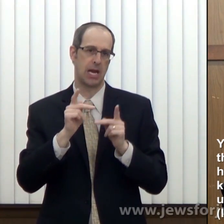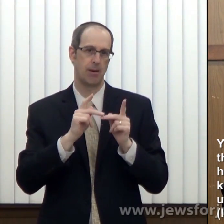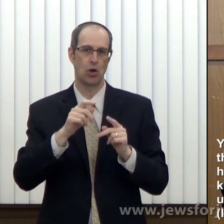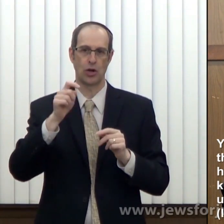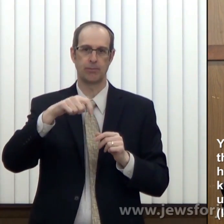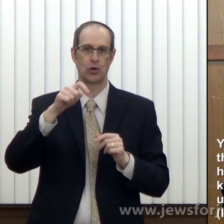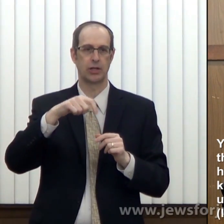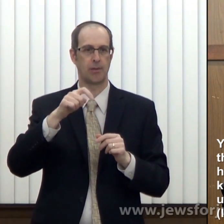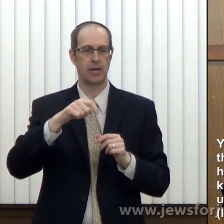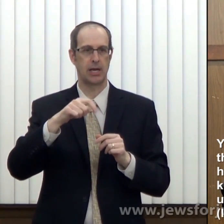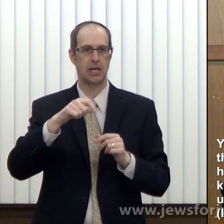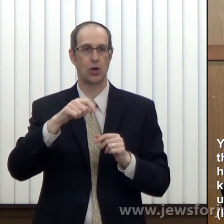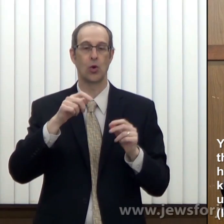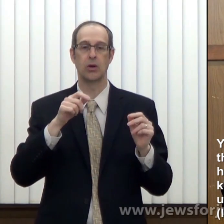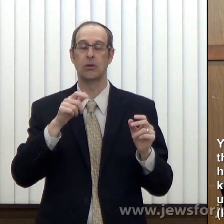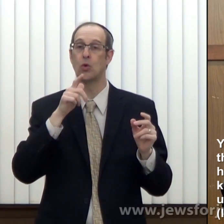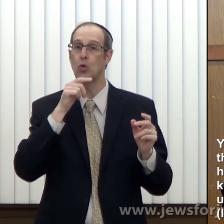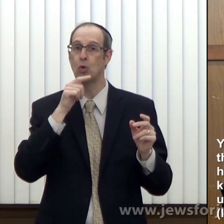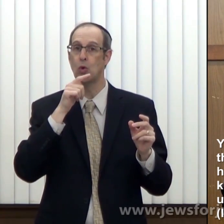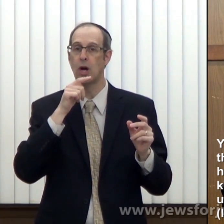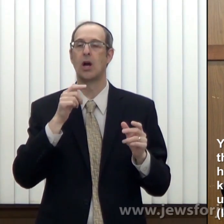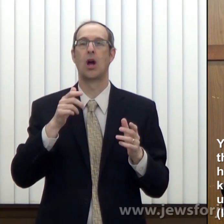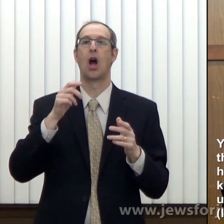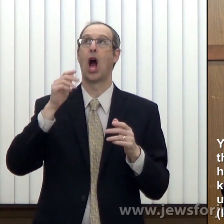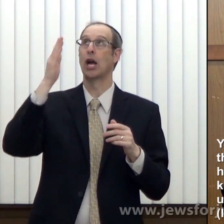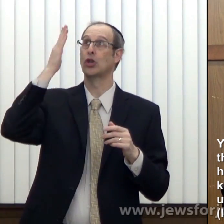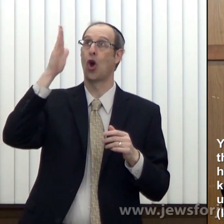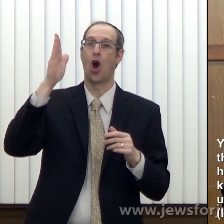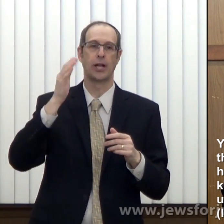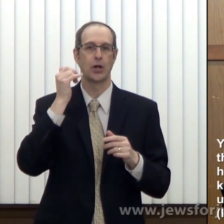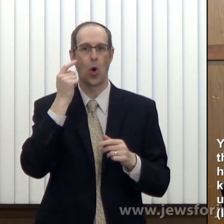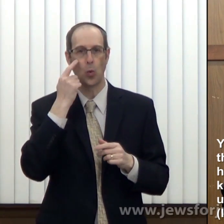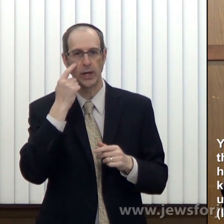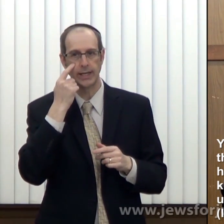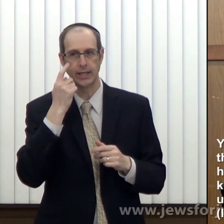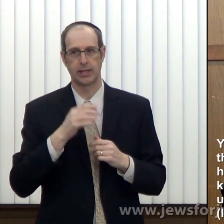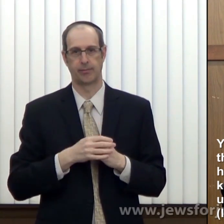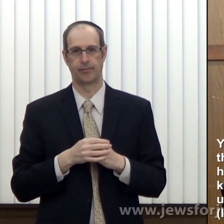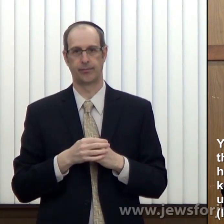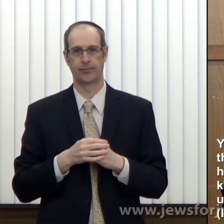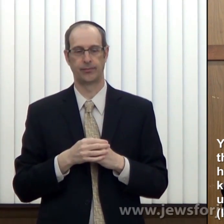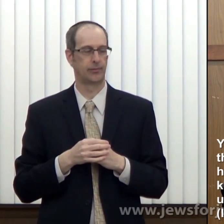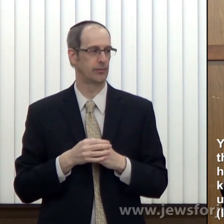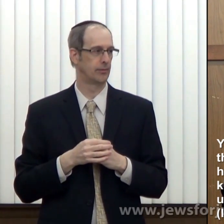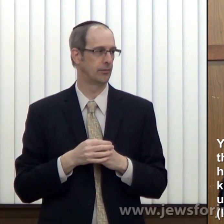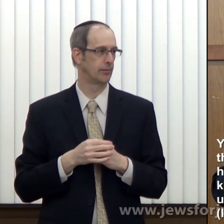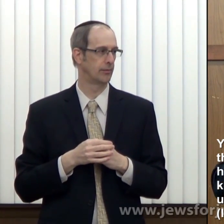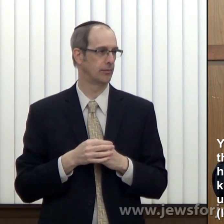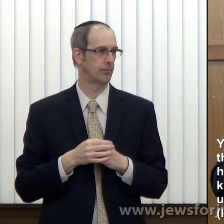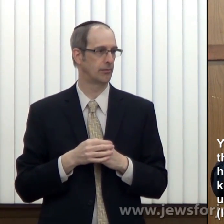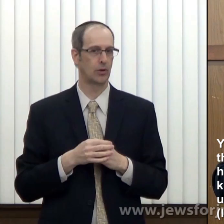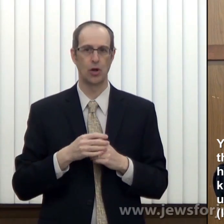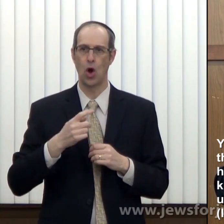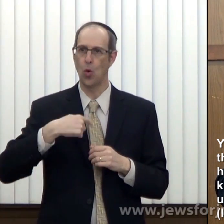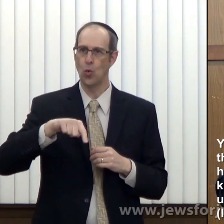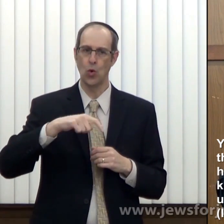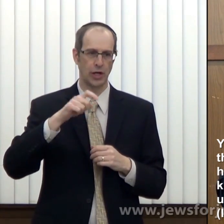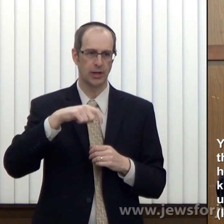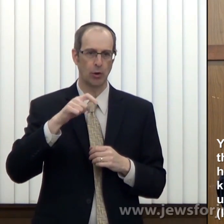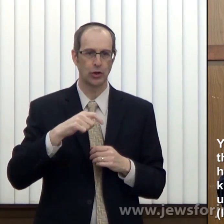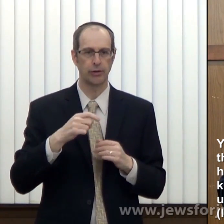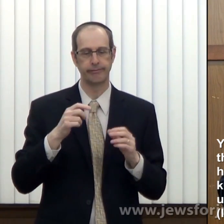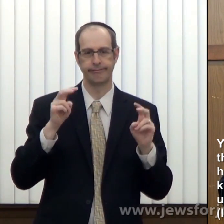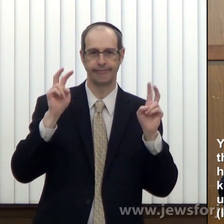to be God's witnesses. God's witnesses. We are supposed to